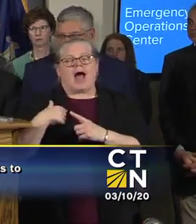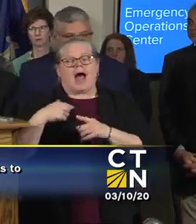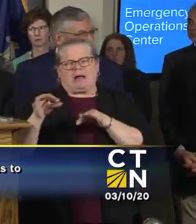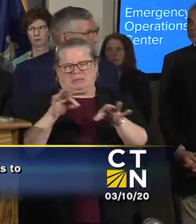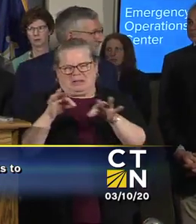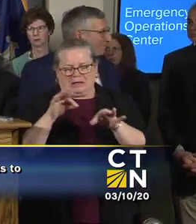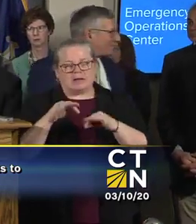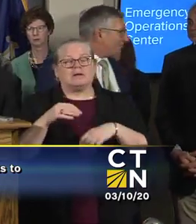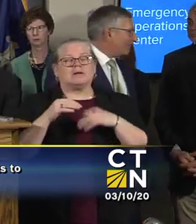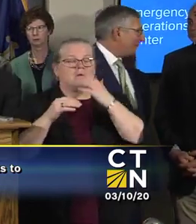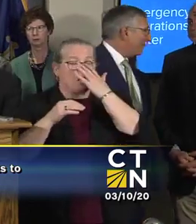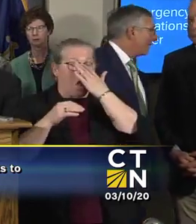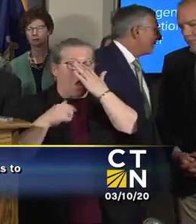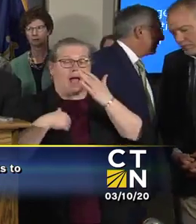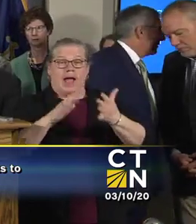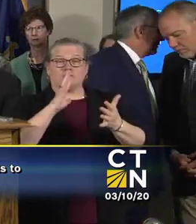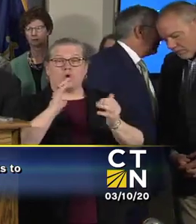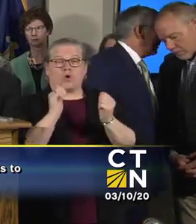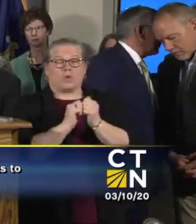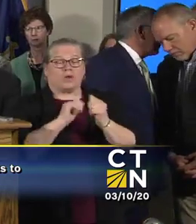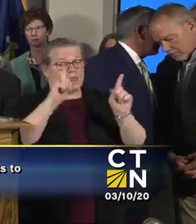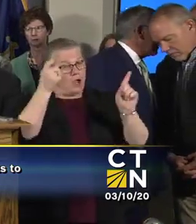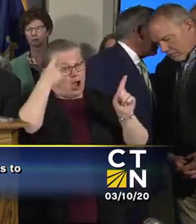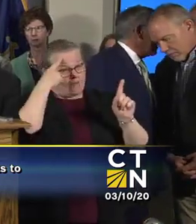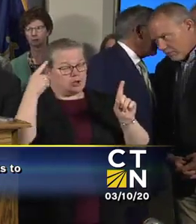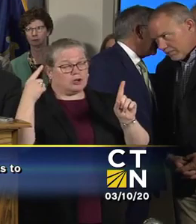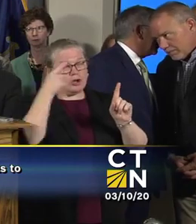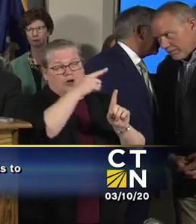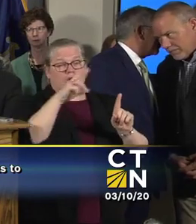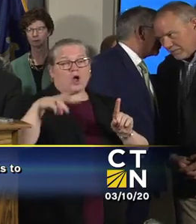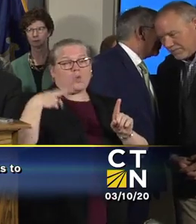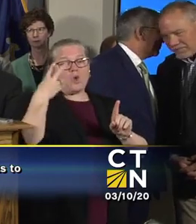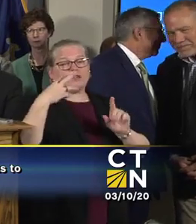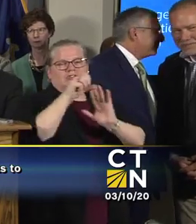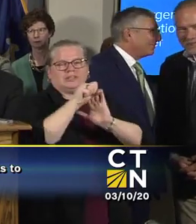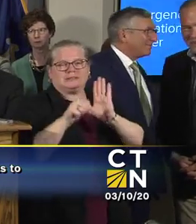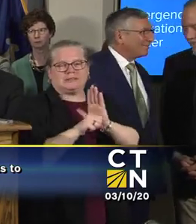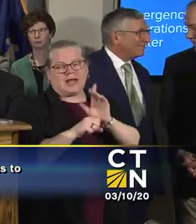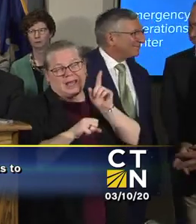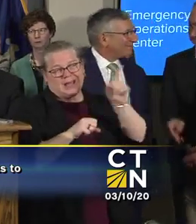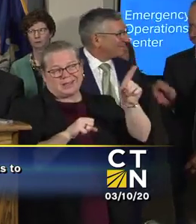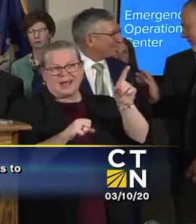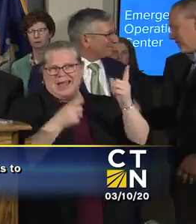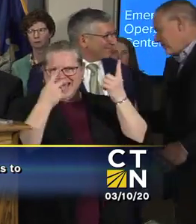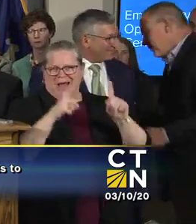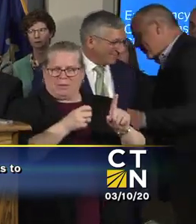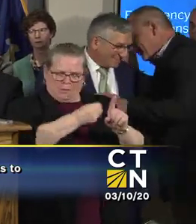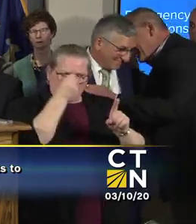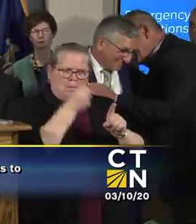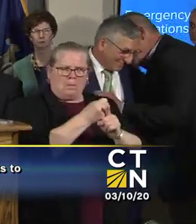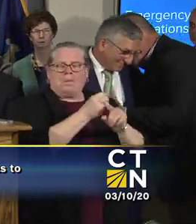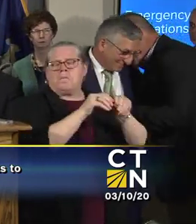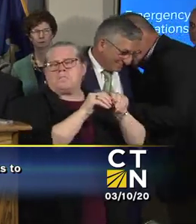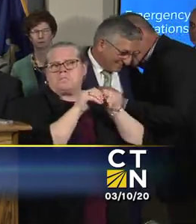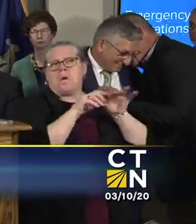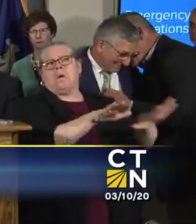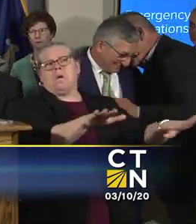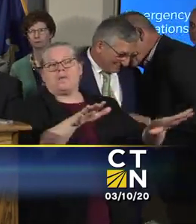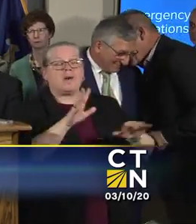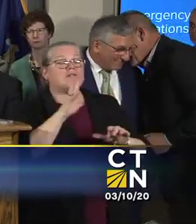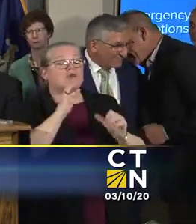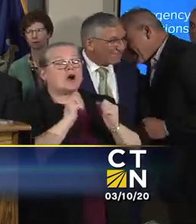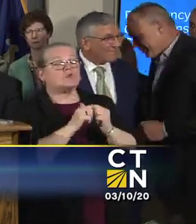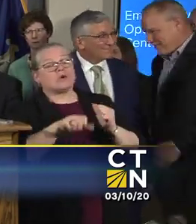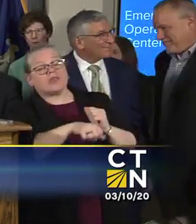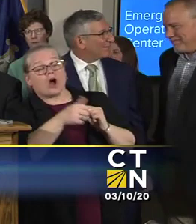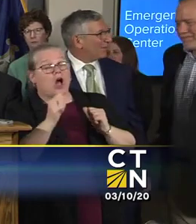saw coal mine. You saw what happened there. I've talked to other governors, and each and every one has given me sort of the same advice. They don't